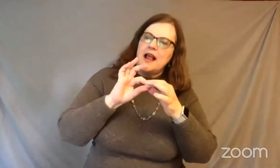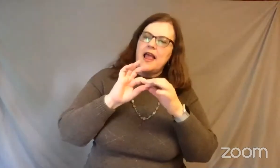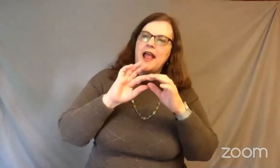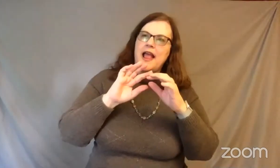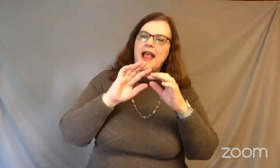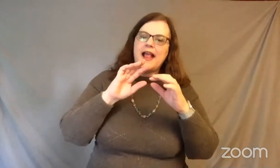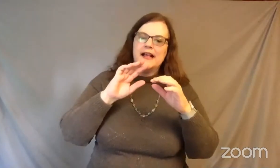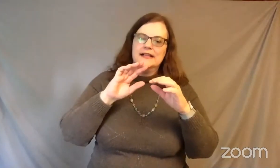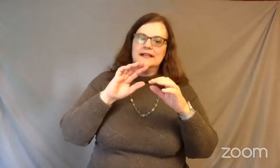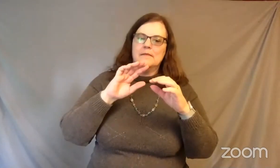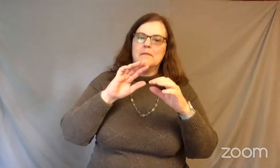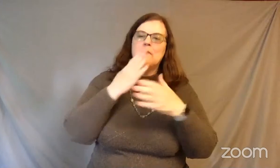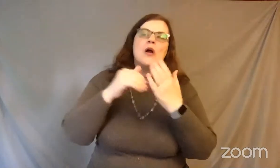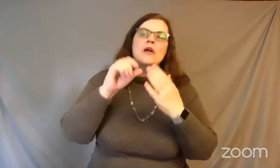part.